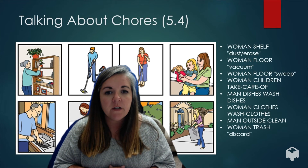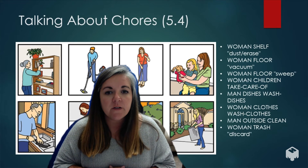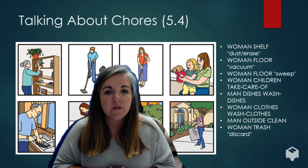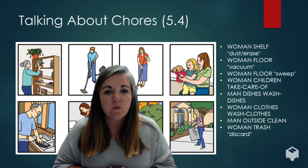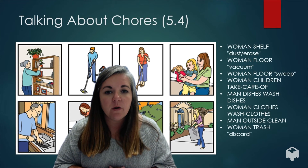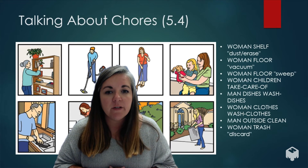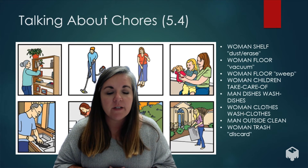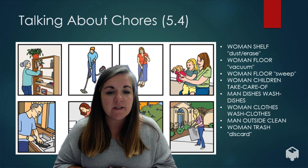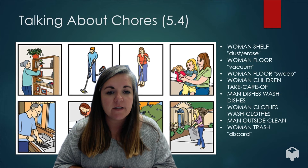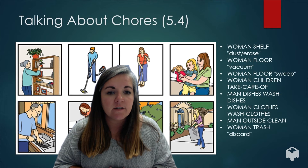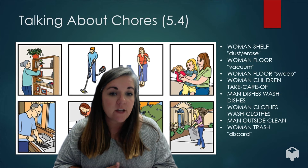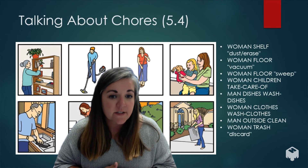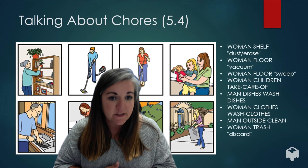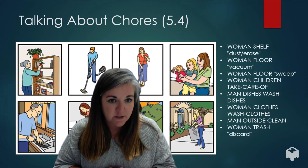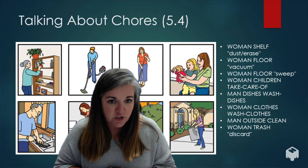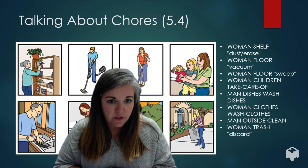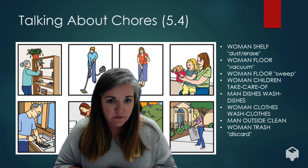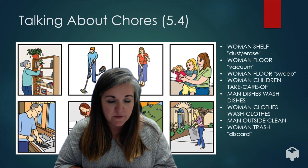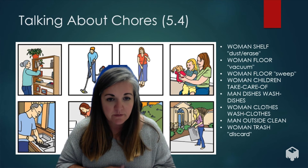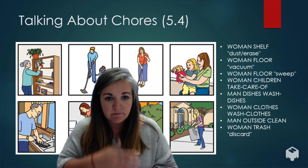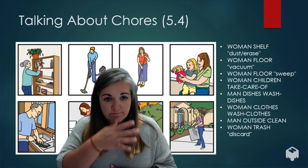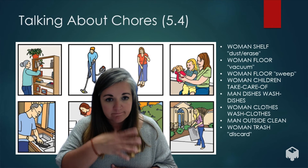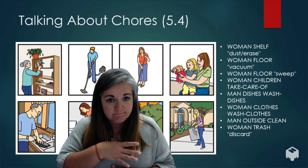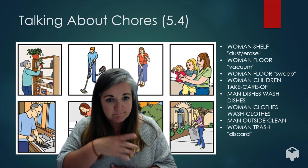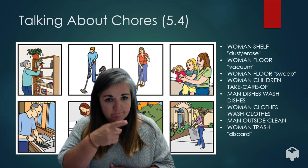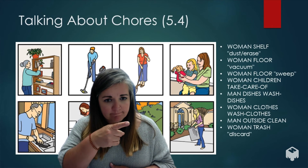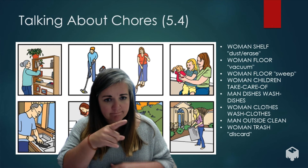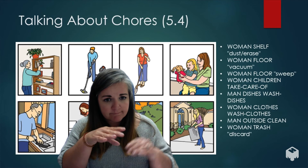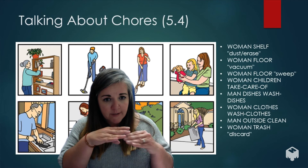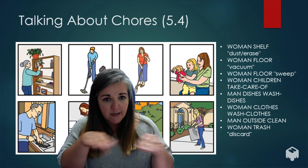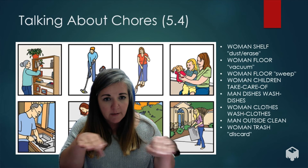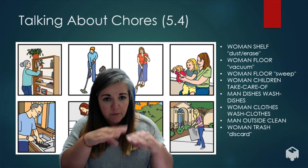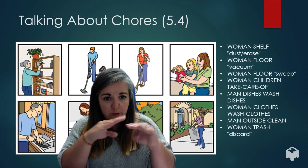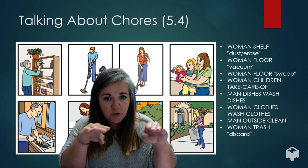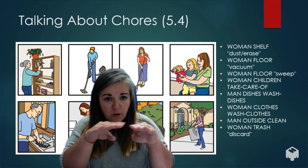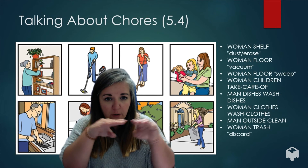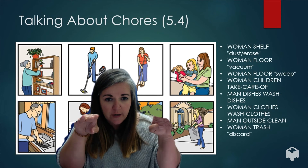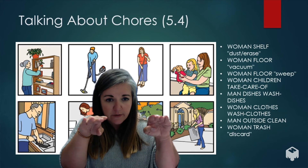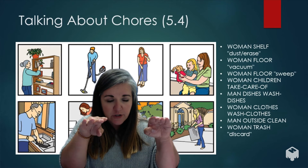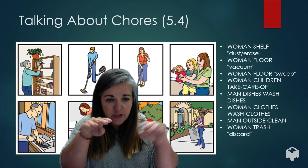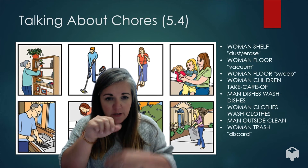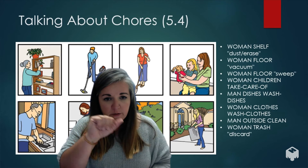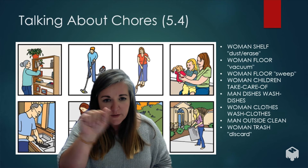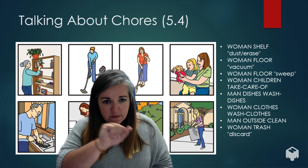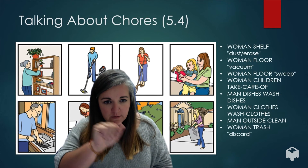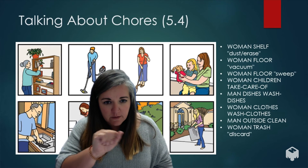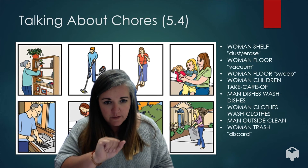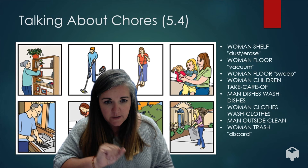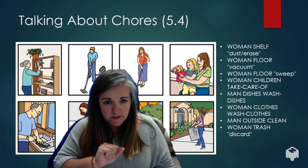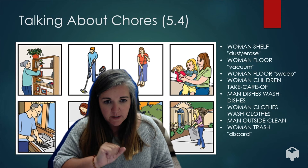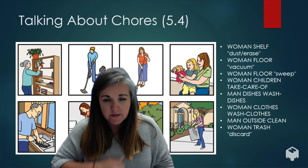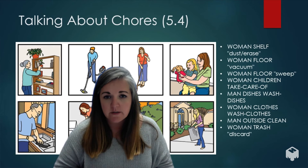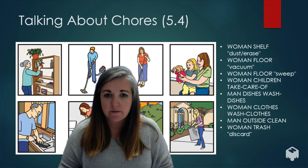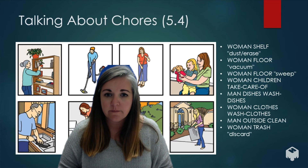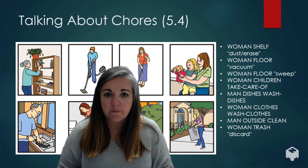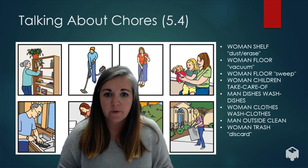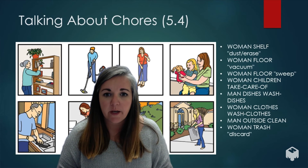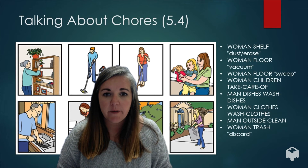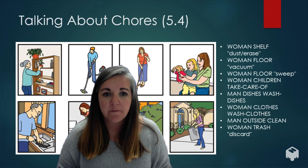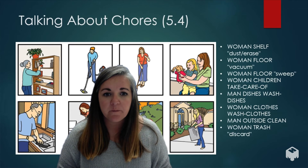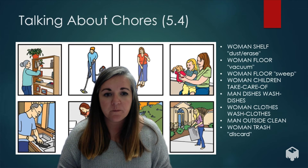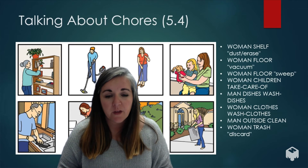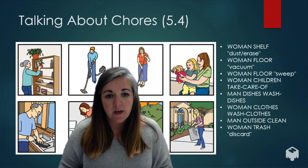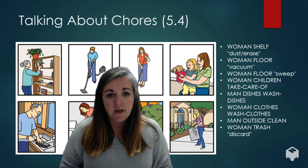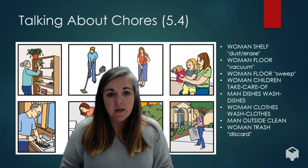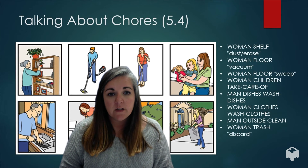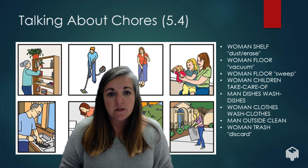Okay, so the woman is dusting the shelves. Going to draw out the shelves and then dust.